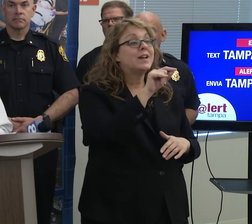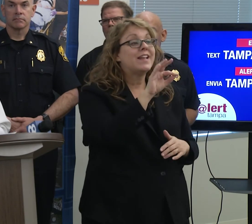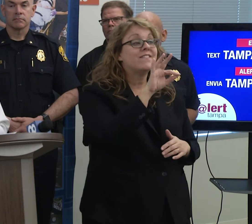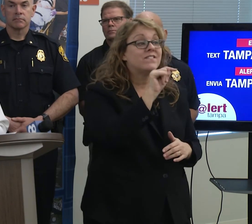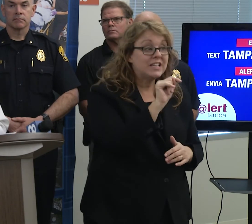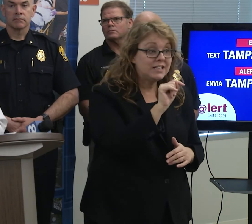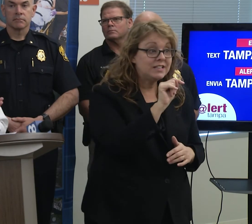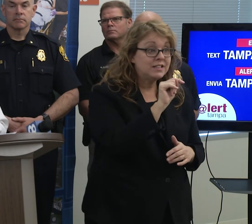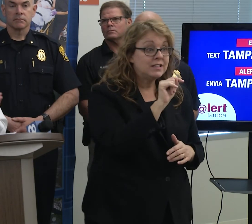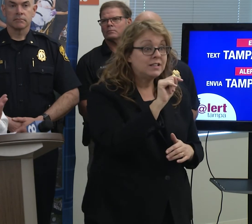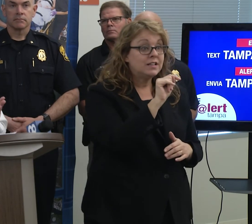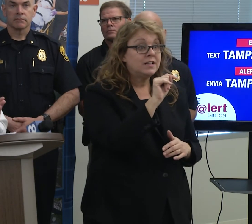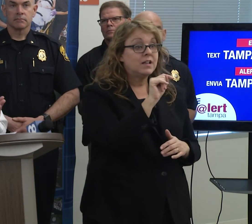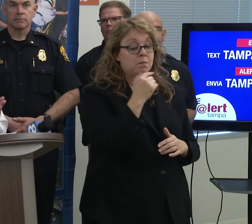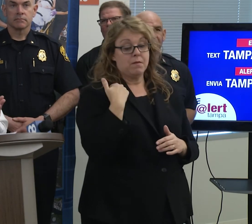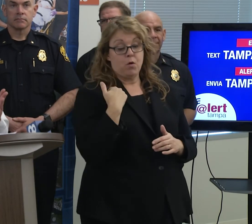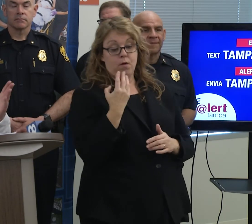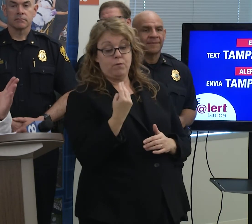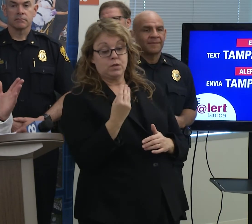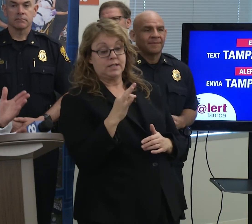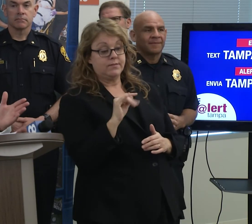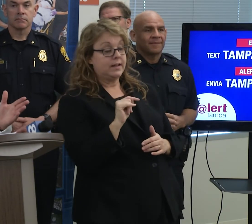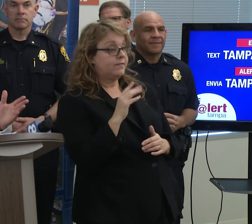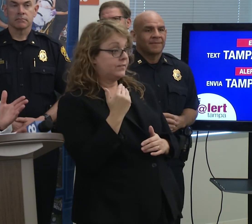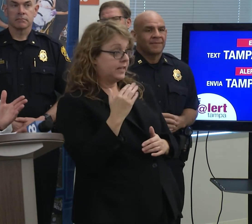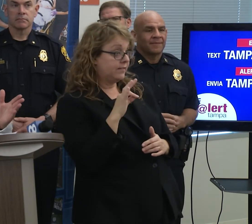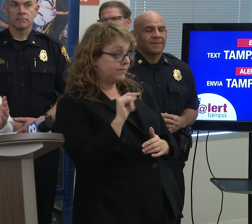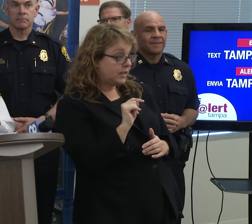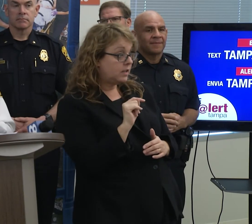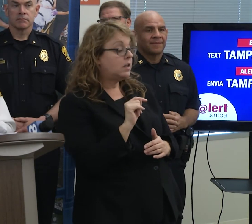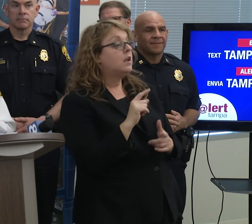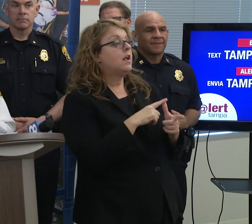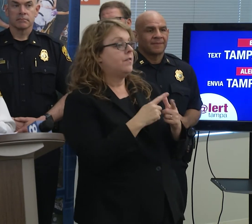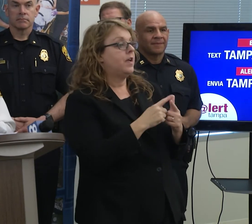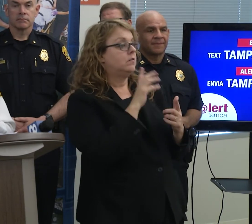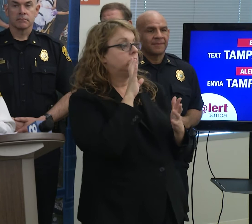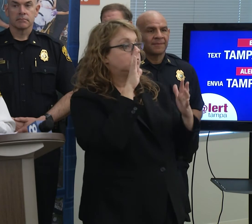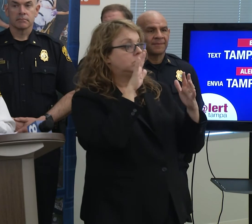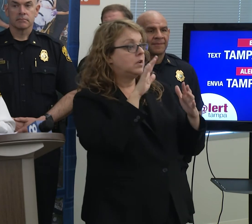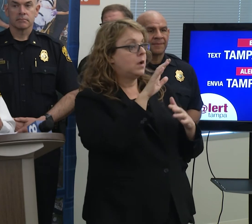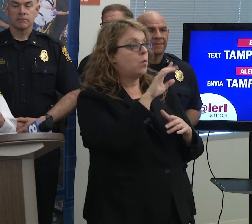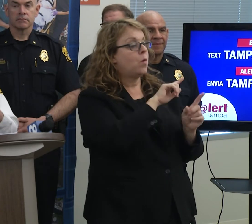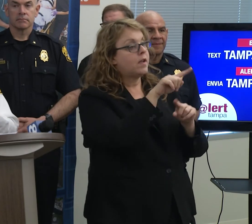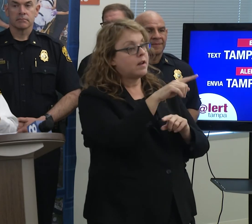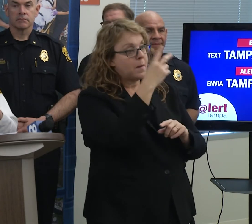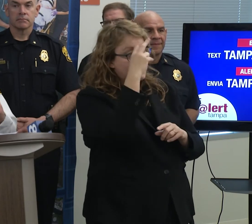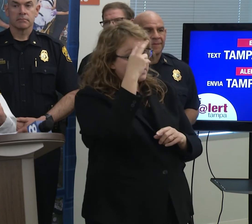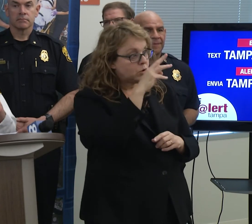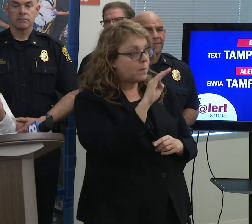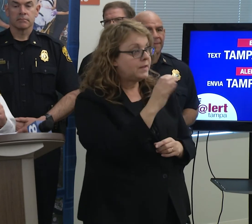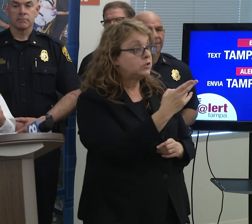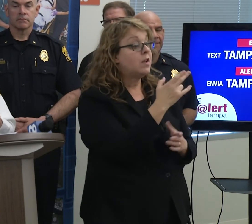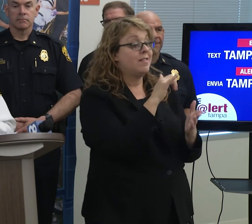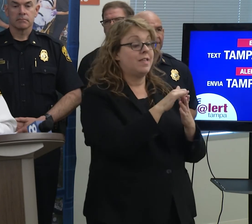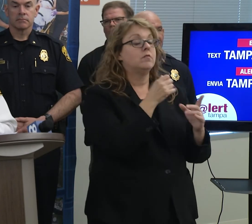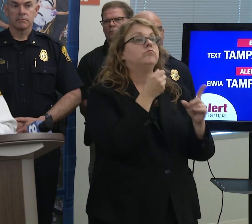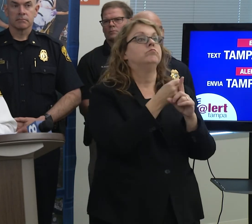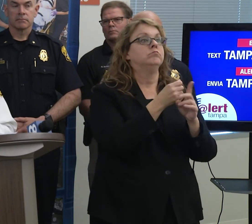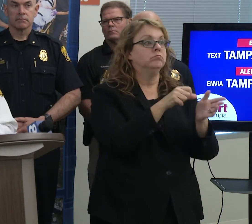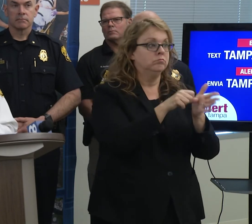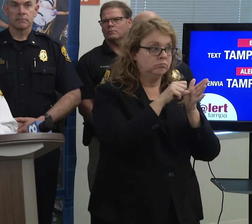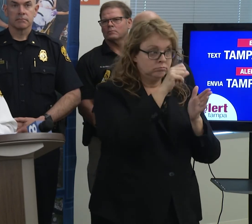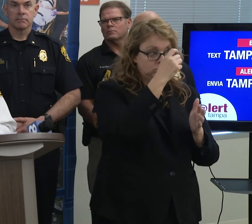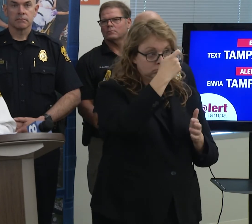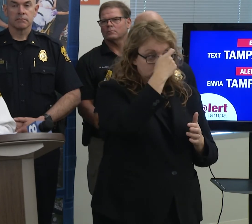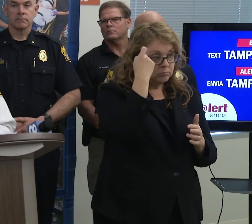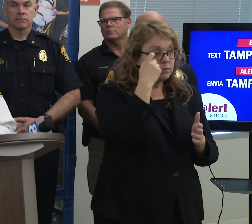was in the 14, 15-foot range where it finally made a landfall at Mexico Beach. So that solidified for us the